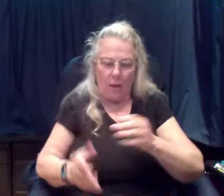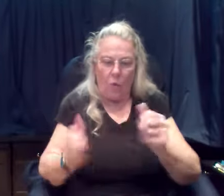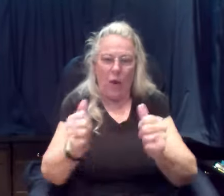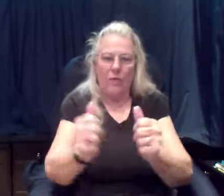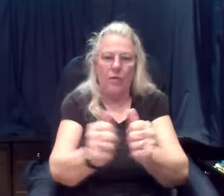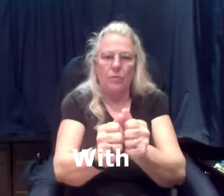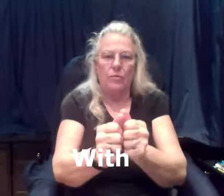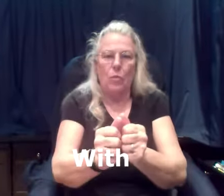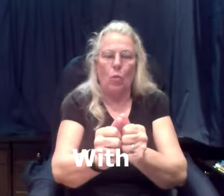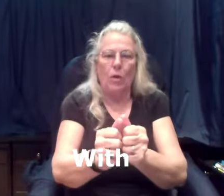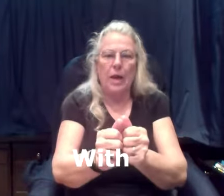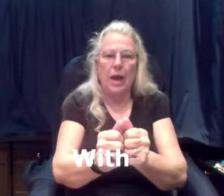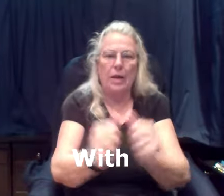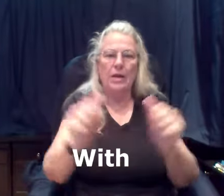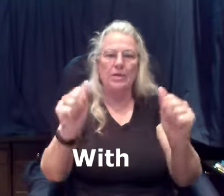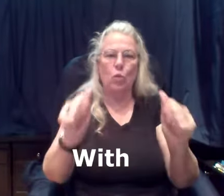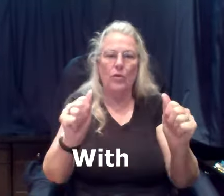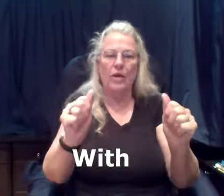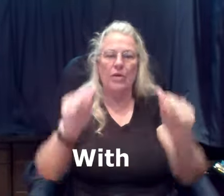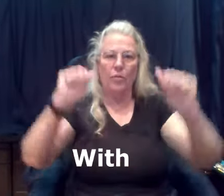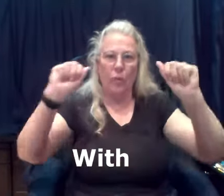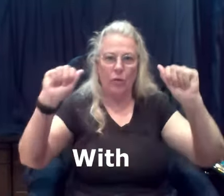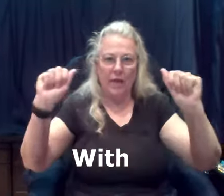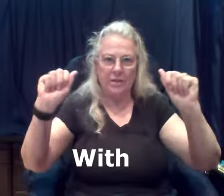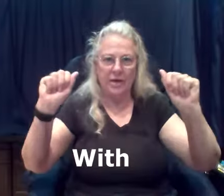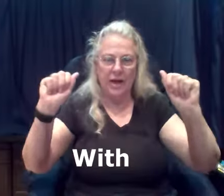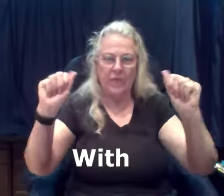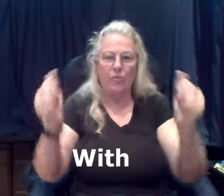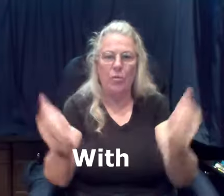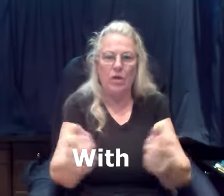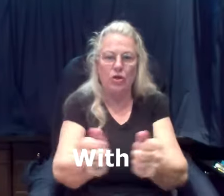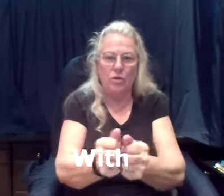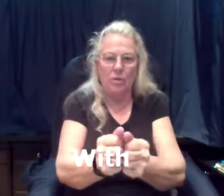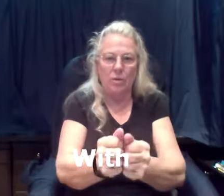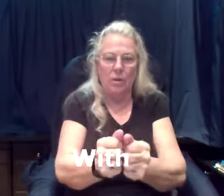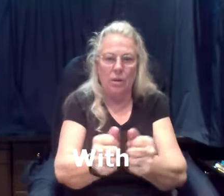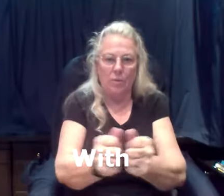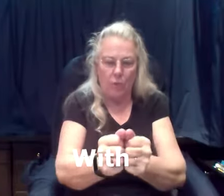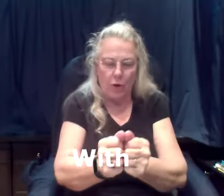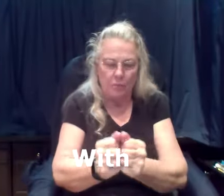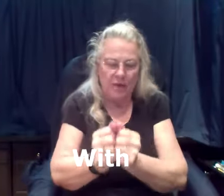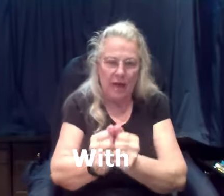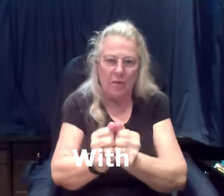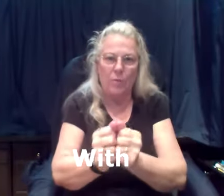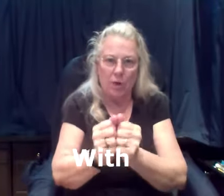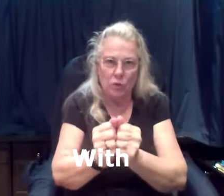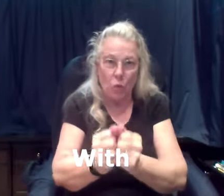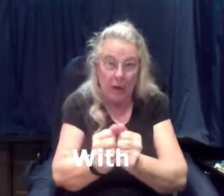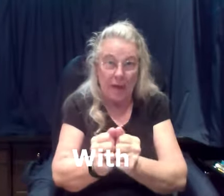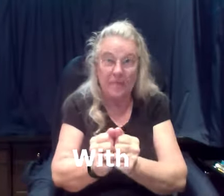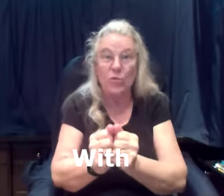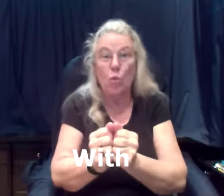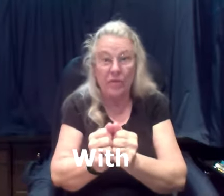With, one hand is with the other, both hands in an A formation, put them together because one hand is with the other